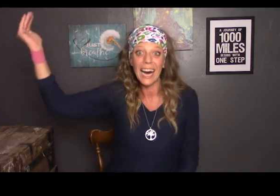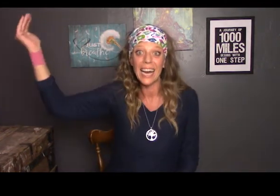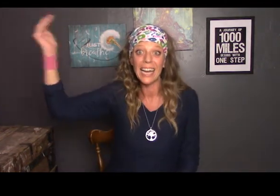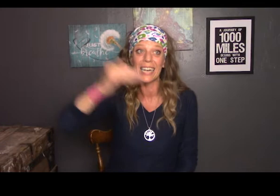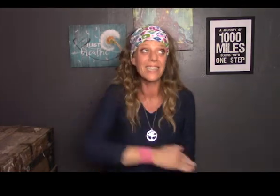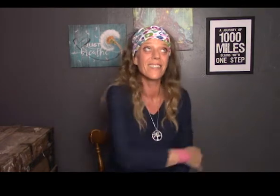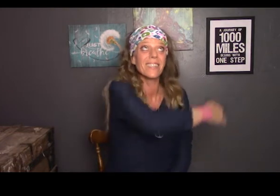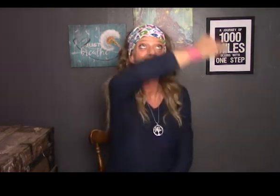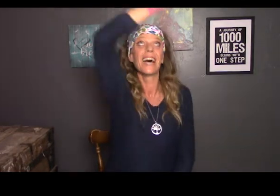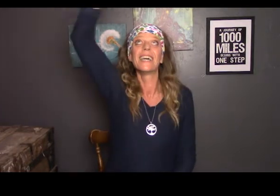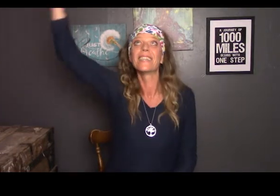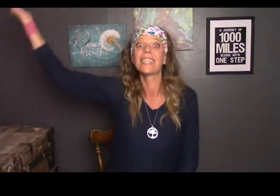Sky.